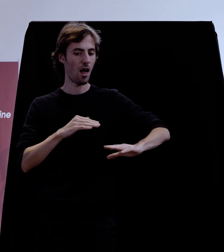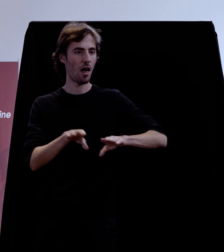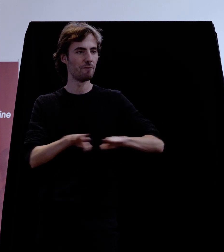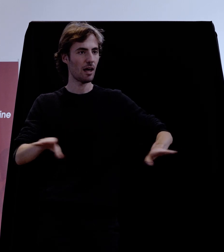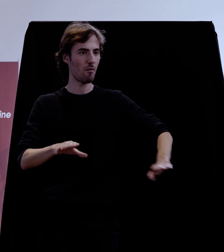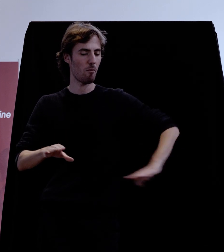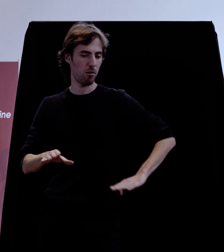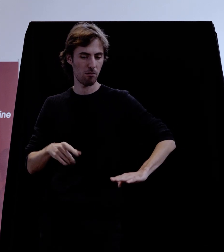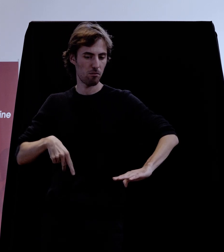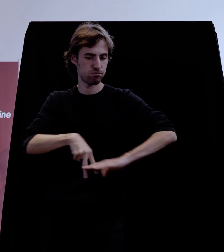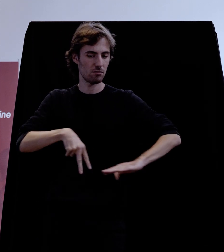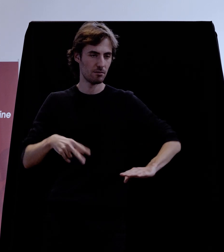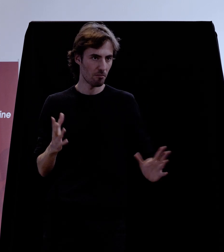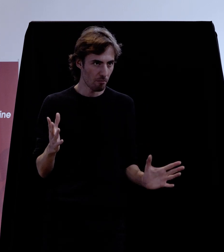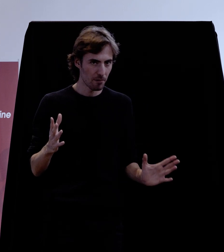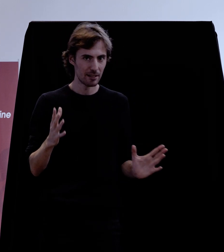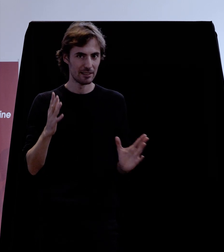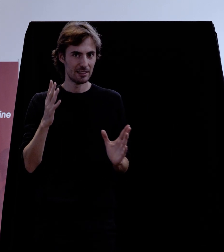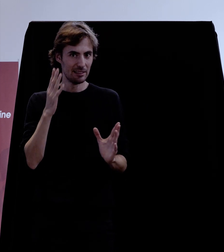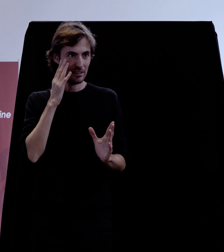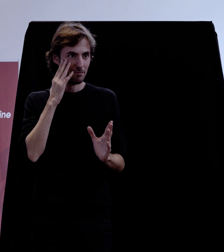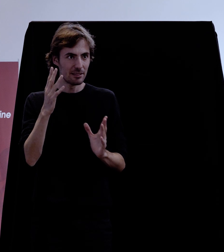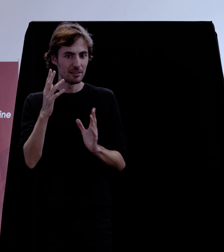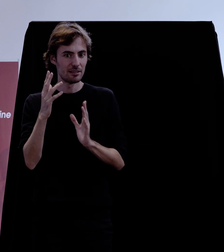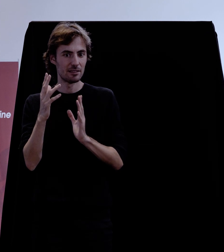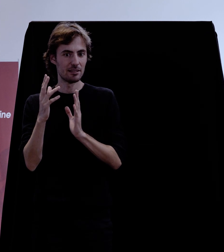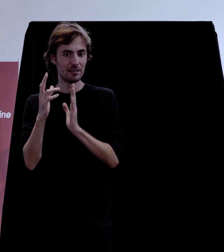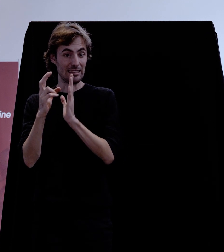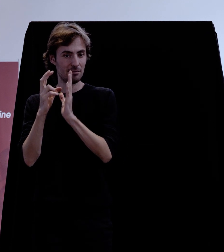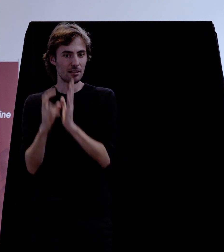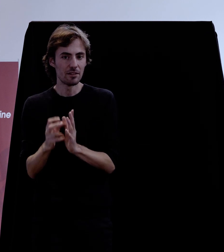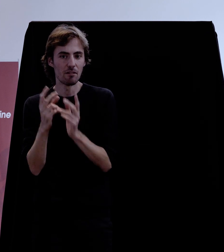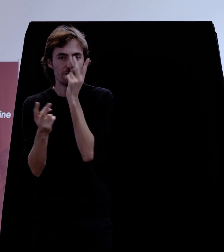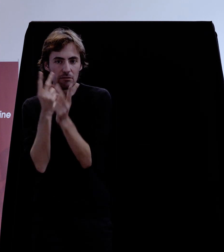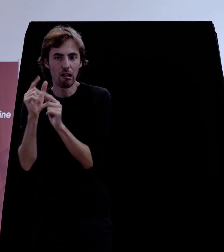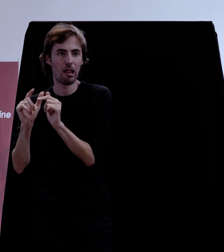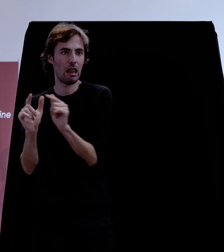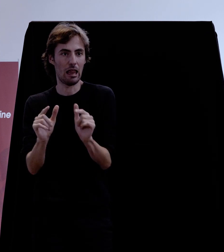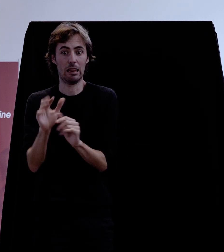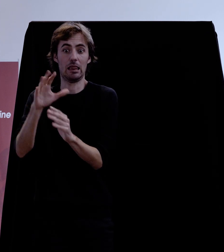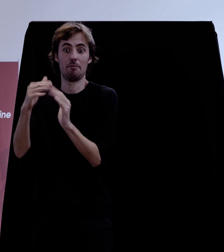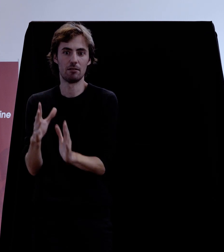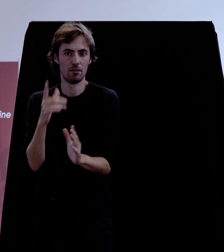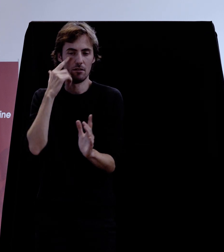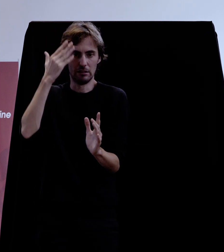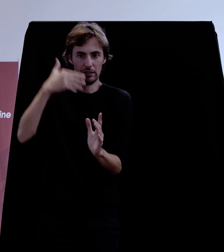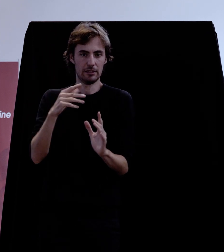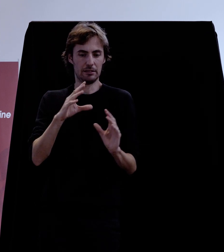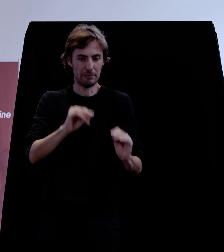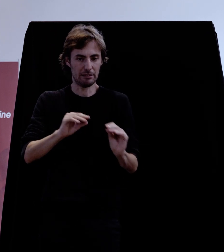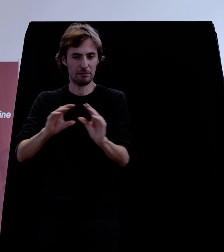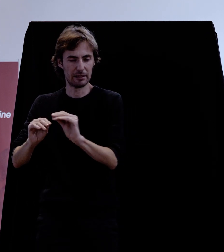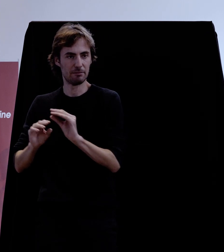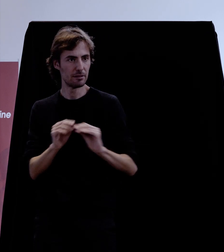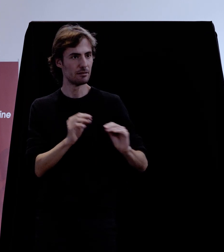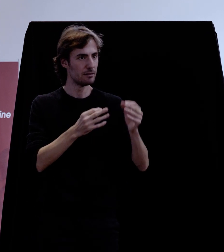stay the same, so you know where things are. You know, you have the comfort of recognizing that I'm not going to hurt myself because if I walk through there, I